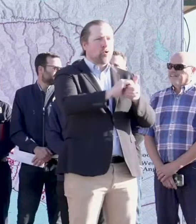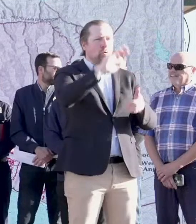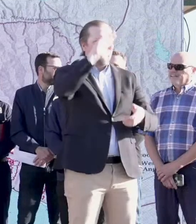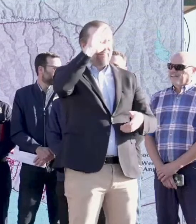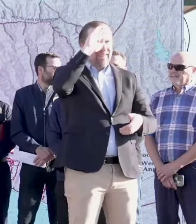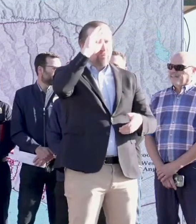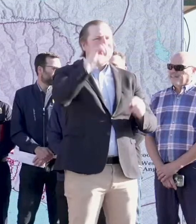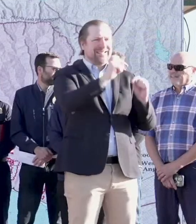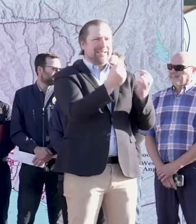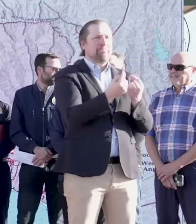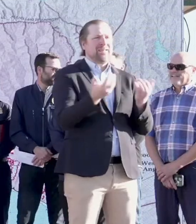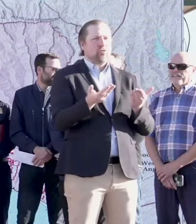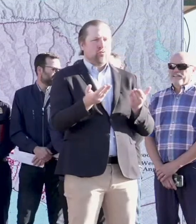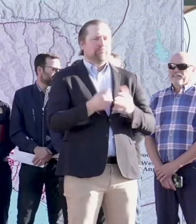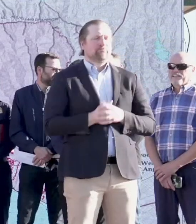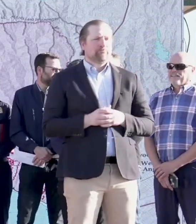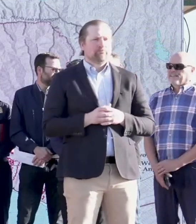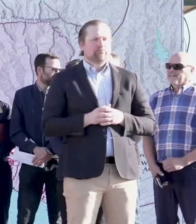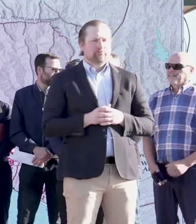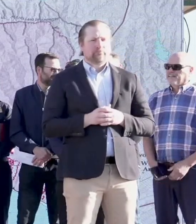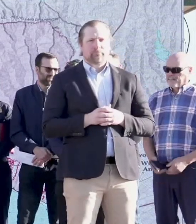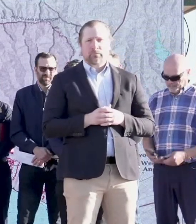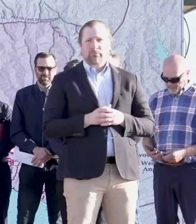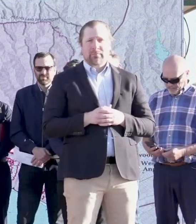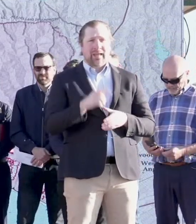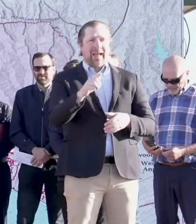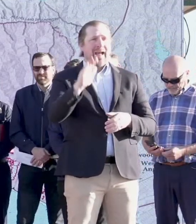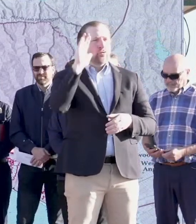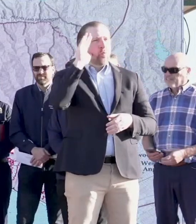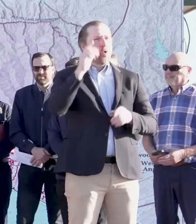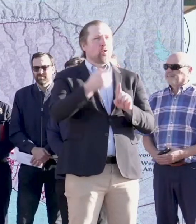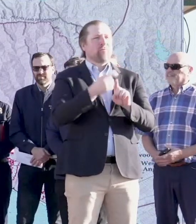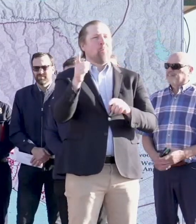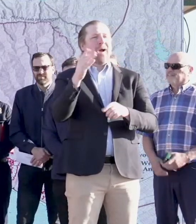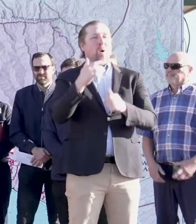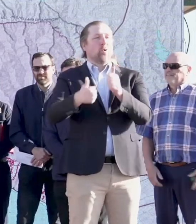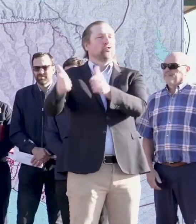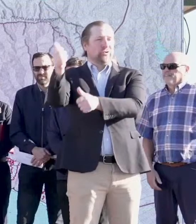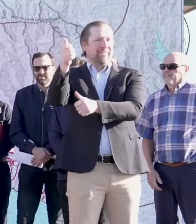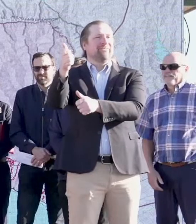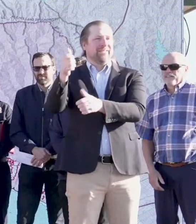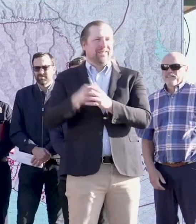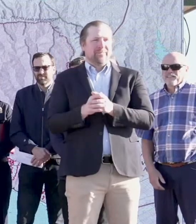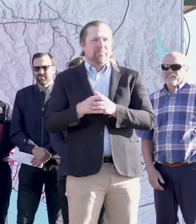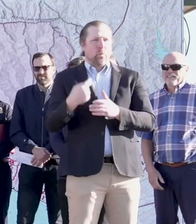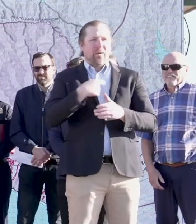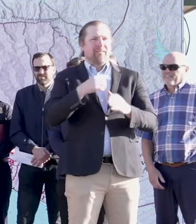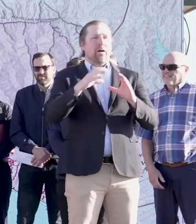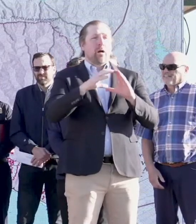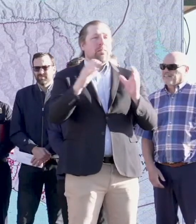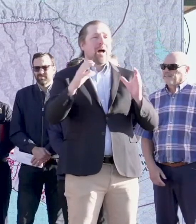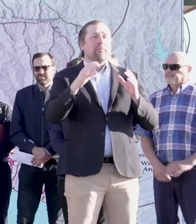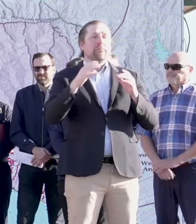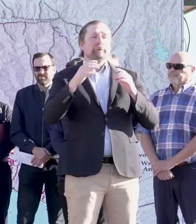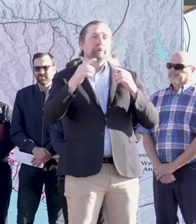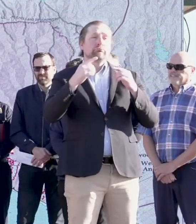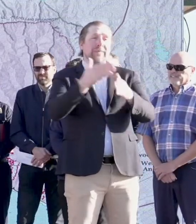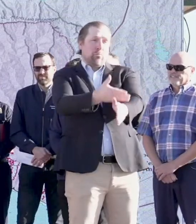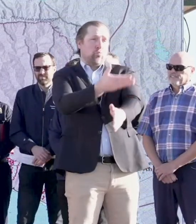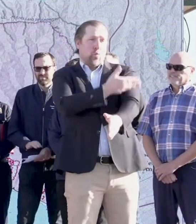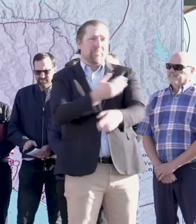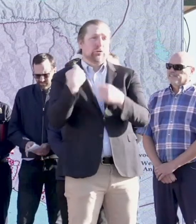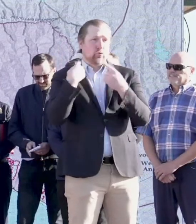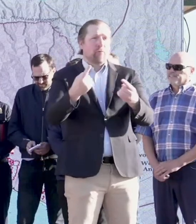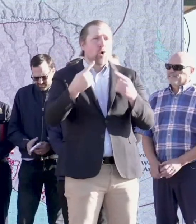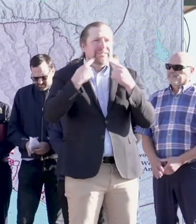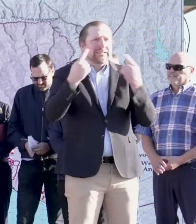Incident Command team that we have here. As you heard from our Operations Chief, we've had tremendous success